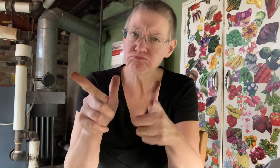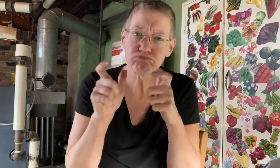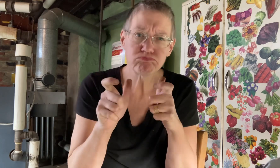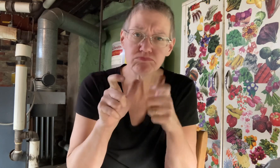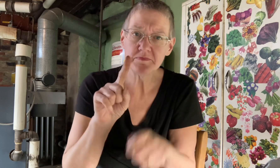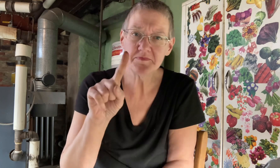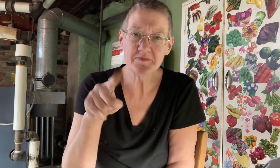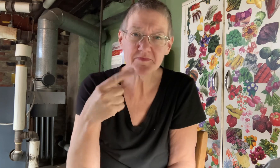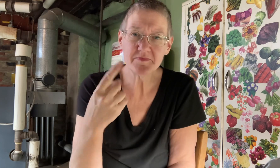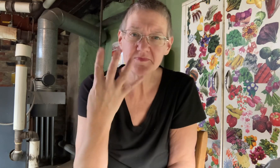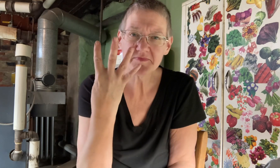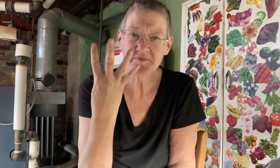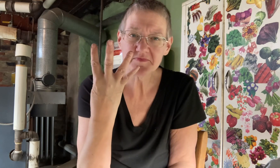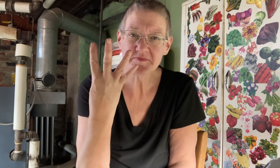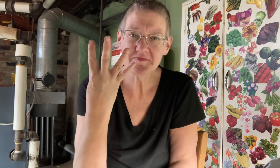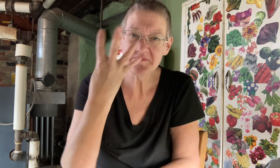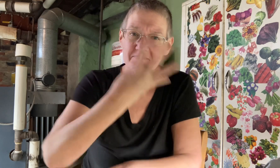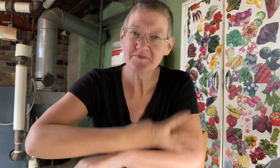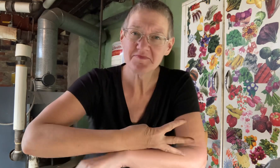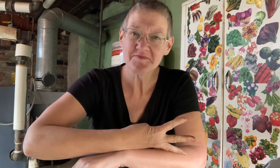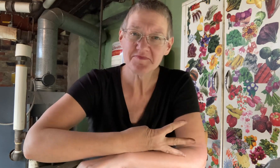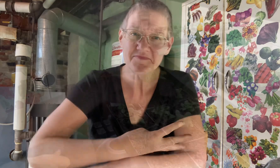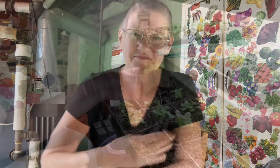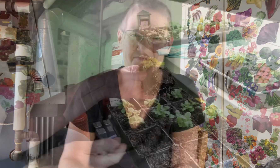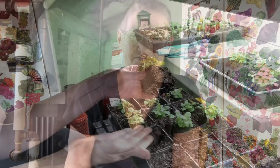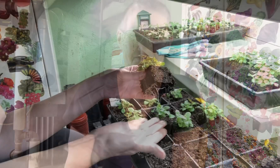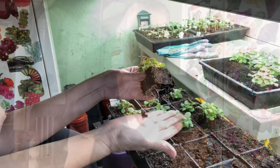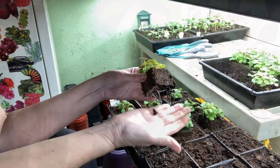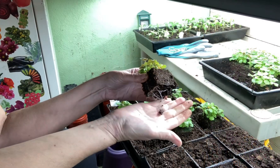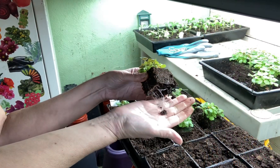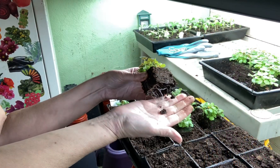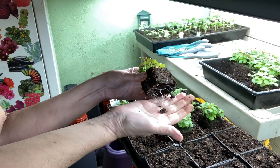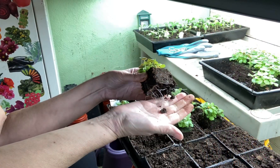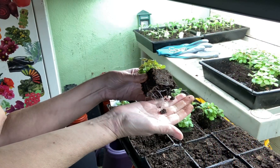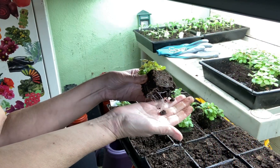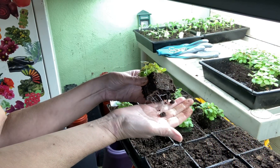They germinated really quickly in only 4 days.